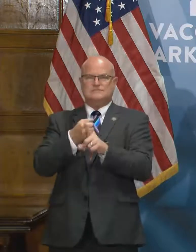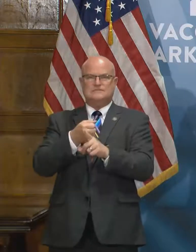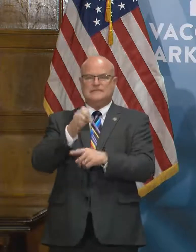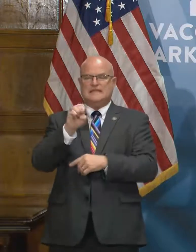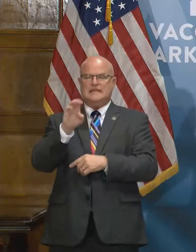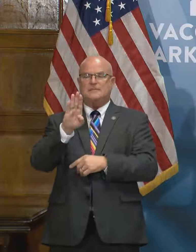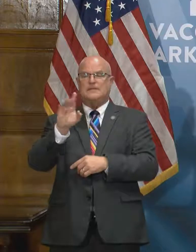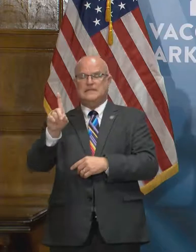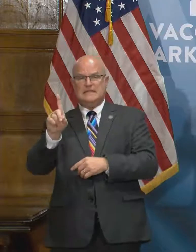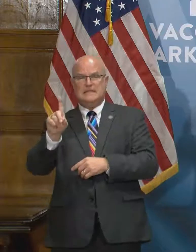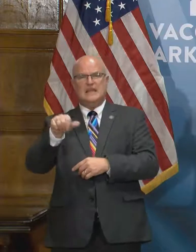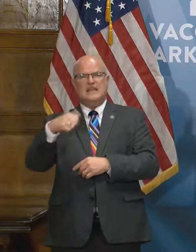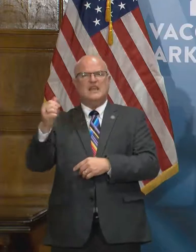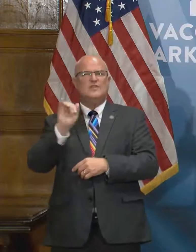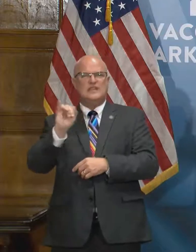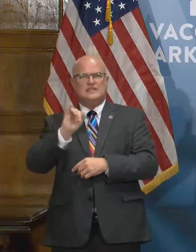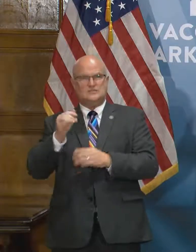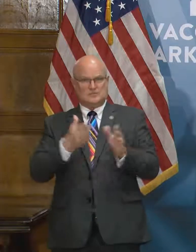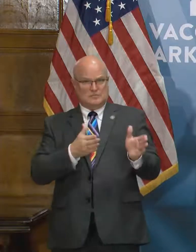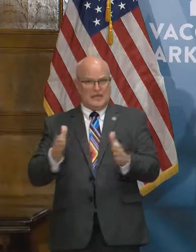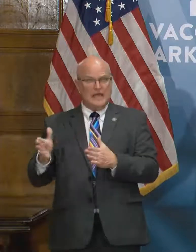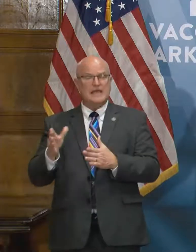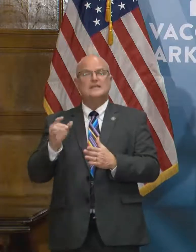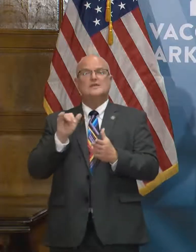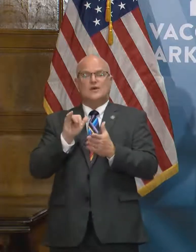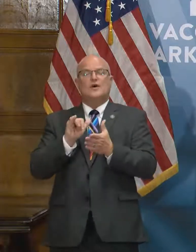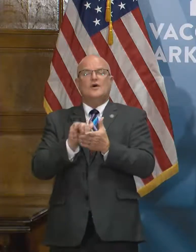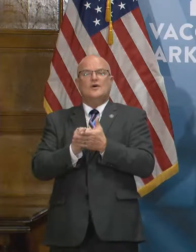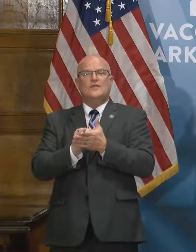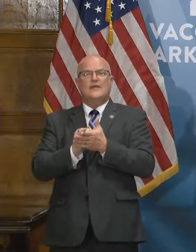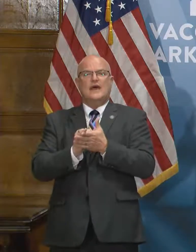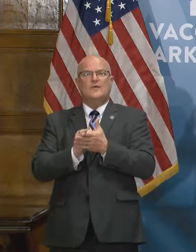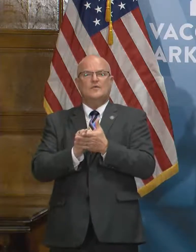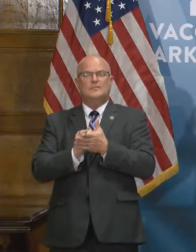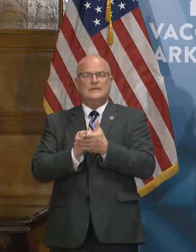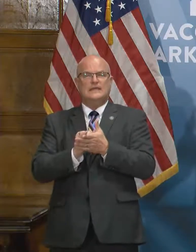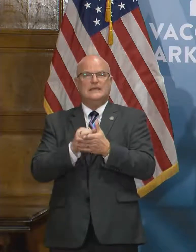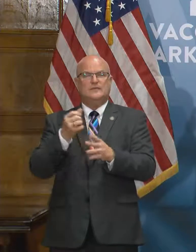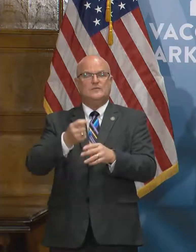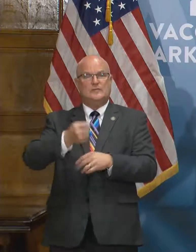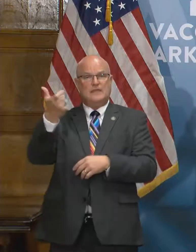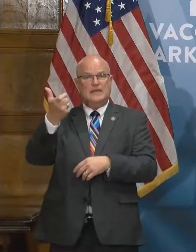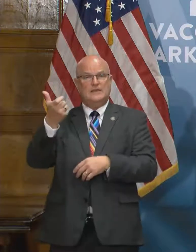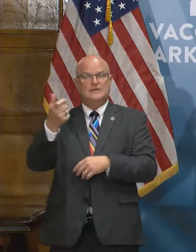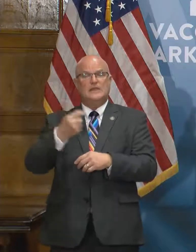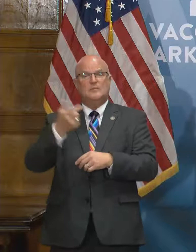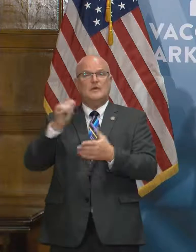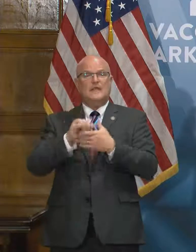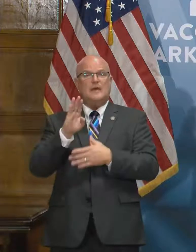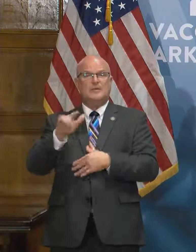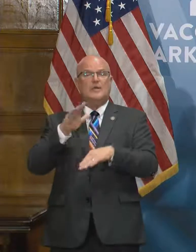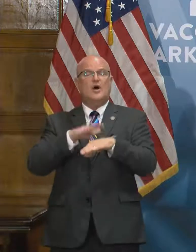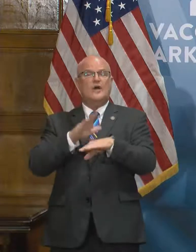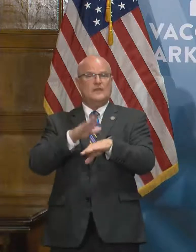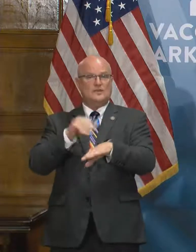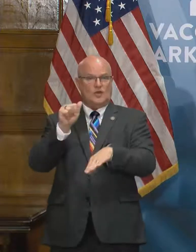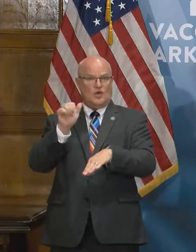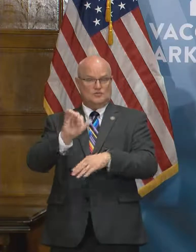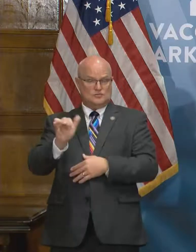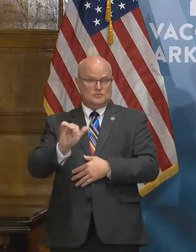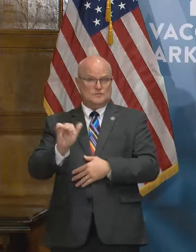other insurance plans, and so that will be repealed, and the repeal of that bill will be on the